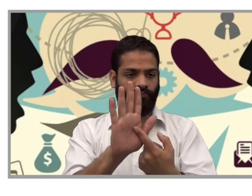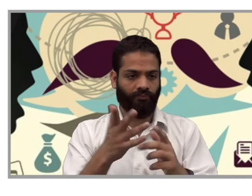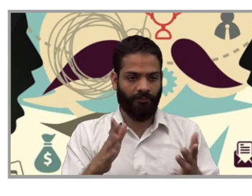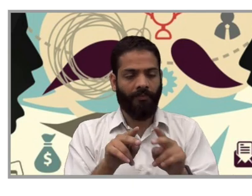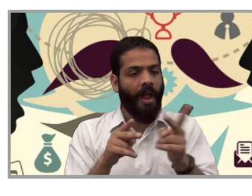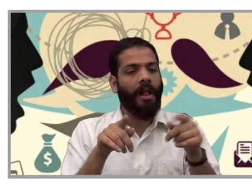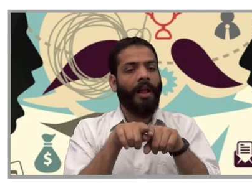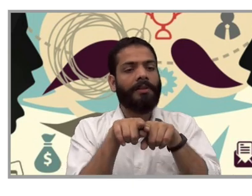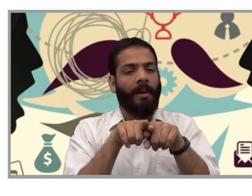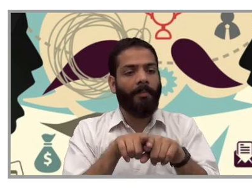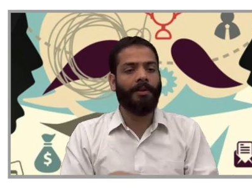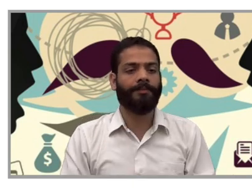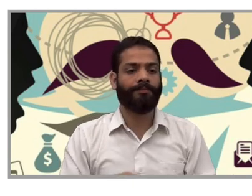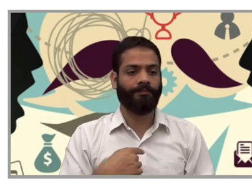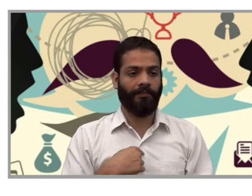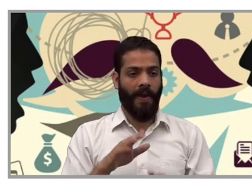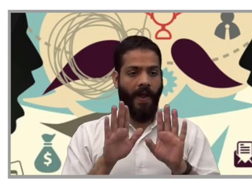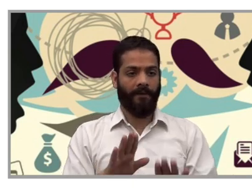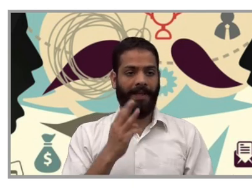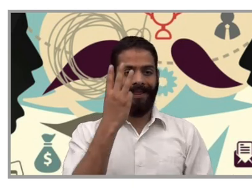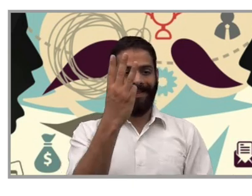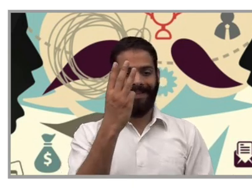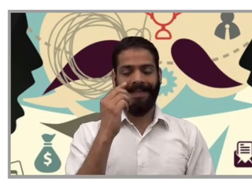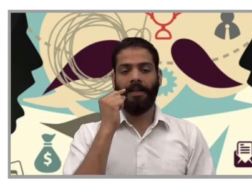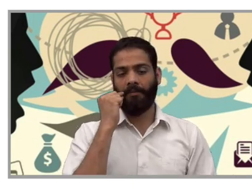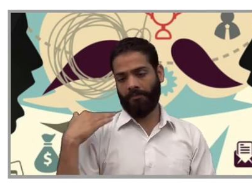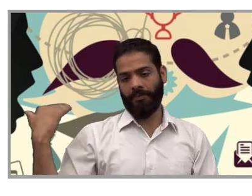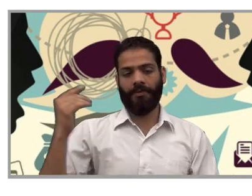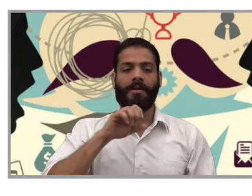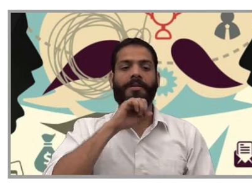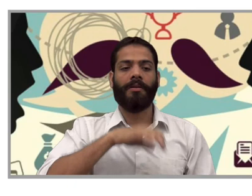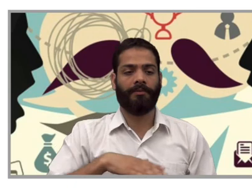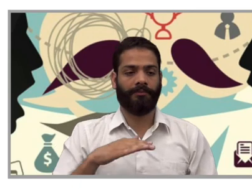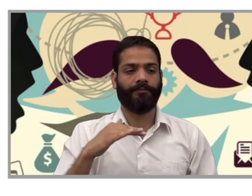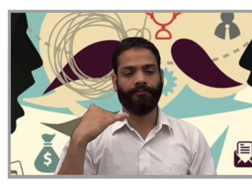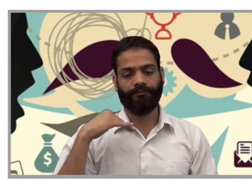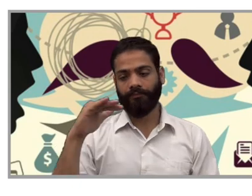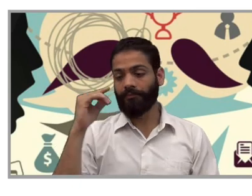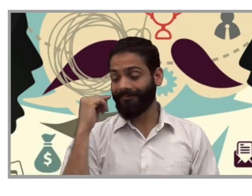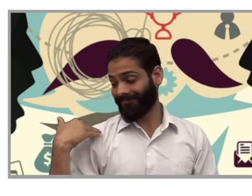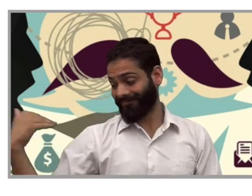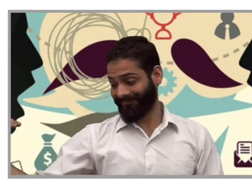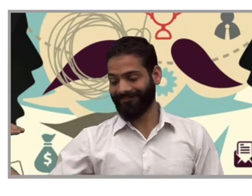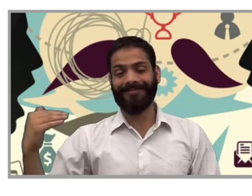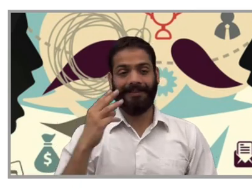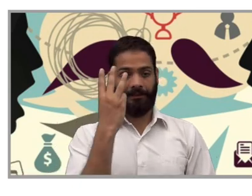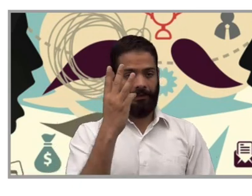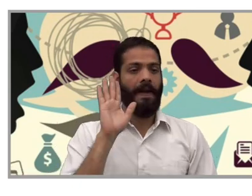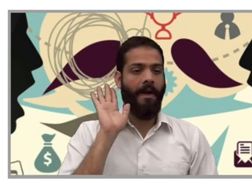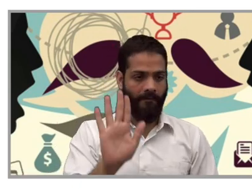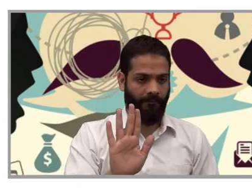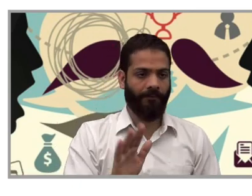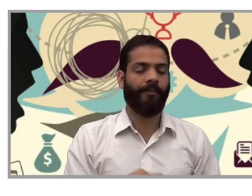In these constructions, we can find non-overt verbs. These are phonologically null but have semantic content.